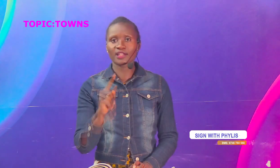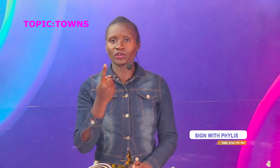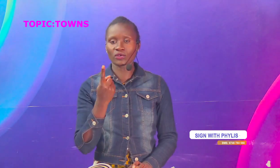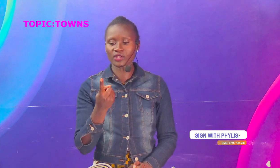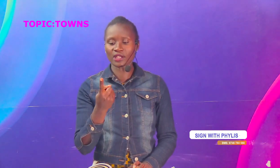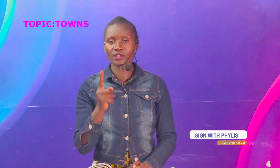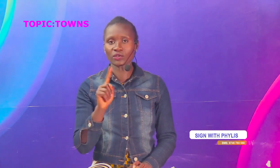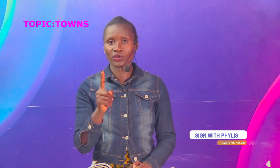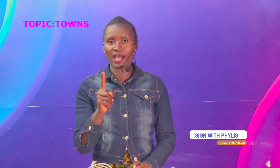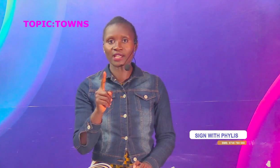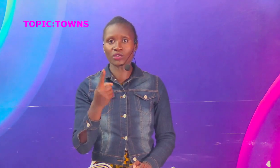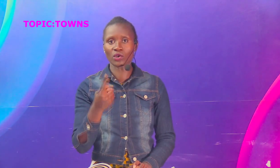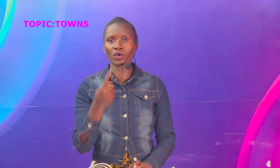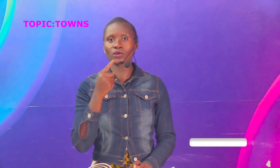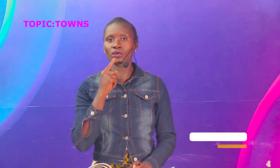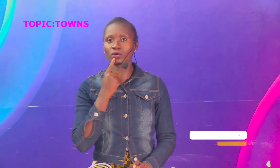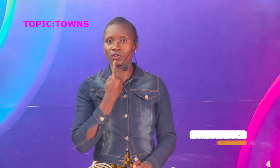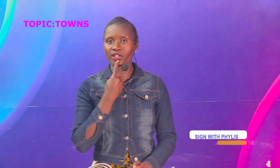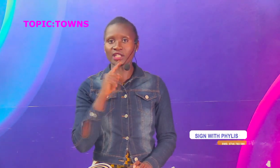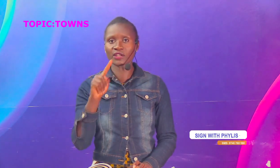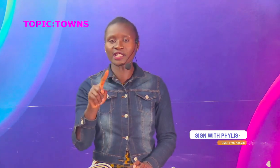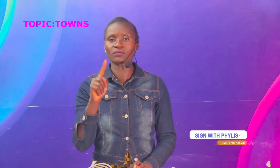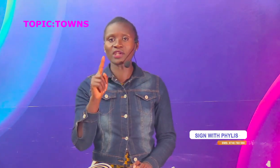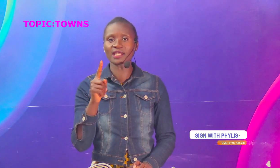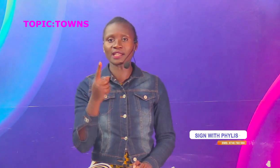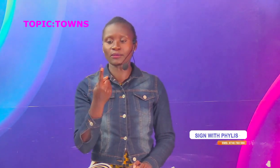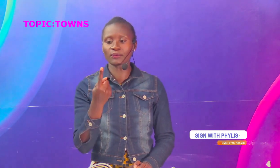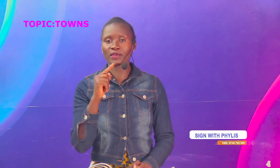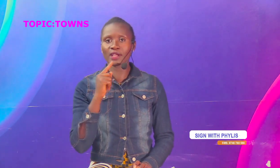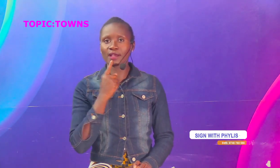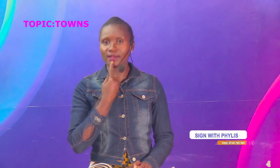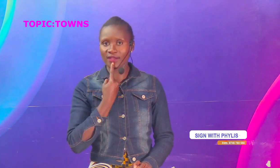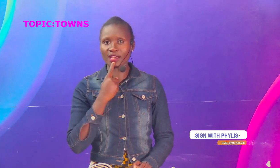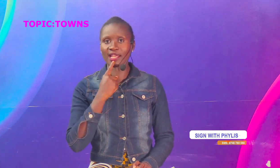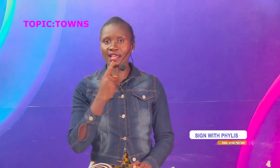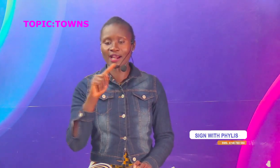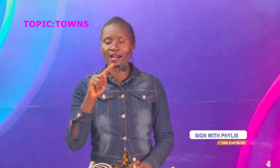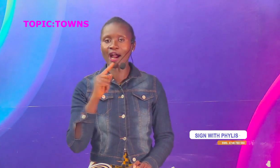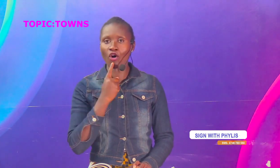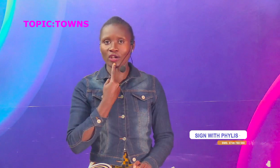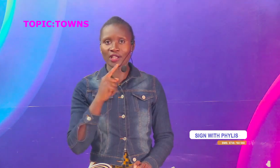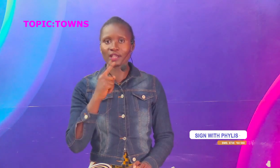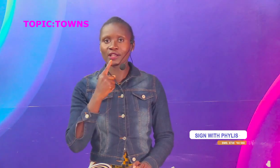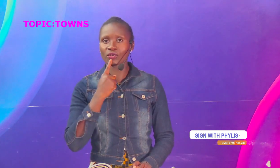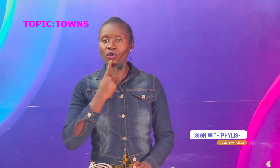using Turkana. So on your chin, you're just making some thing like a hole. So